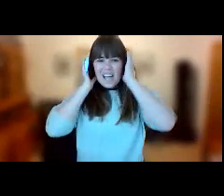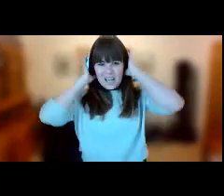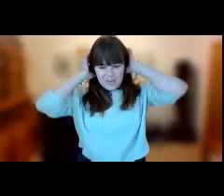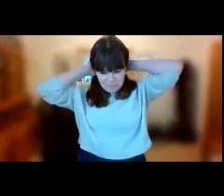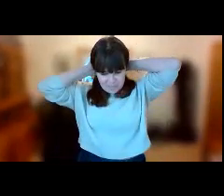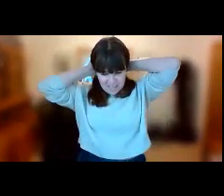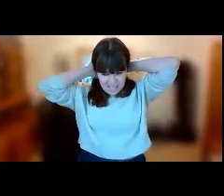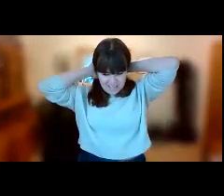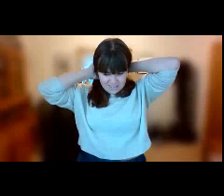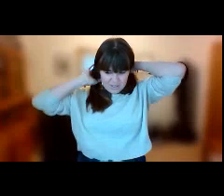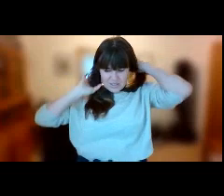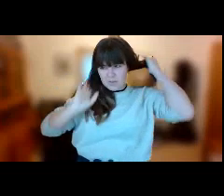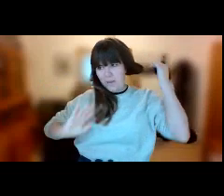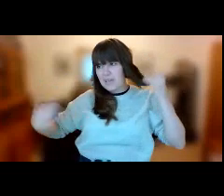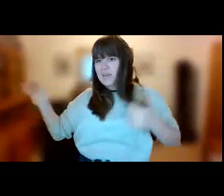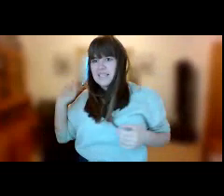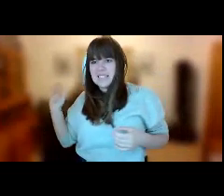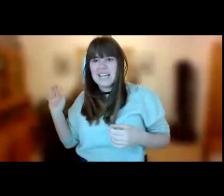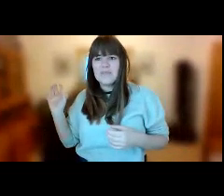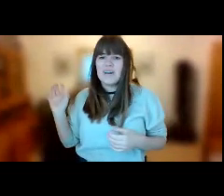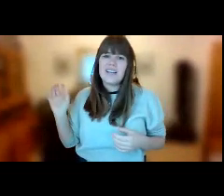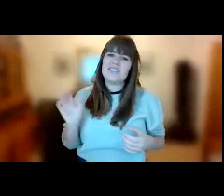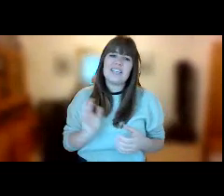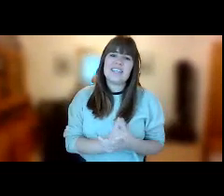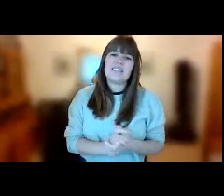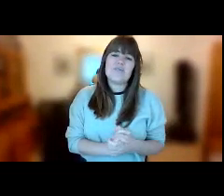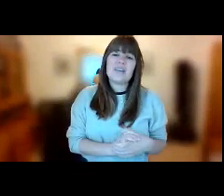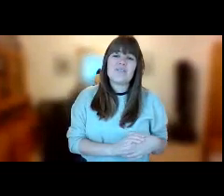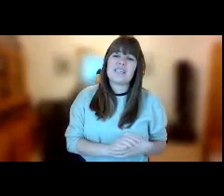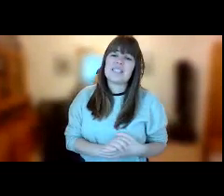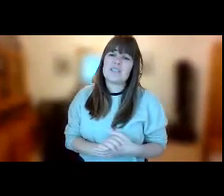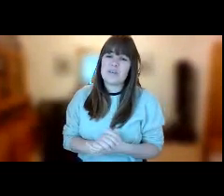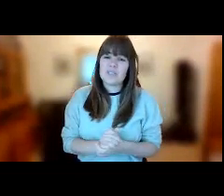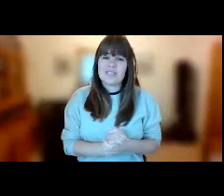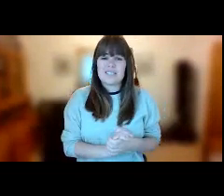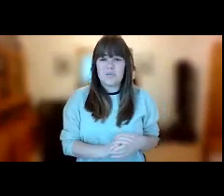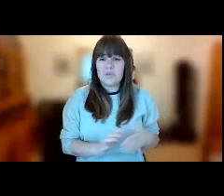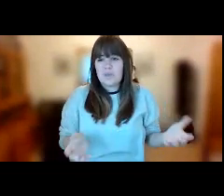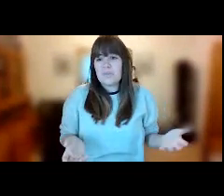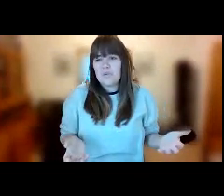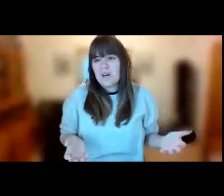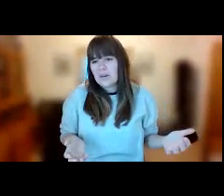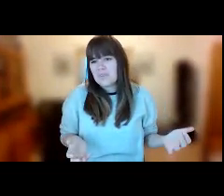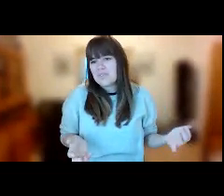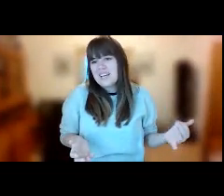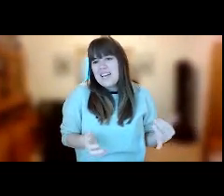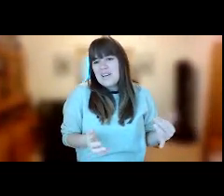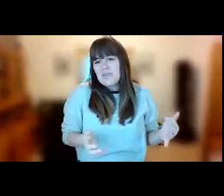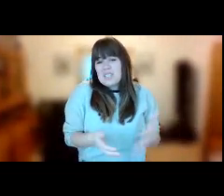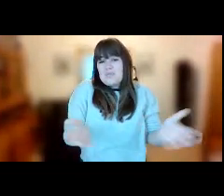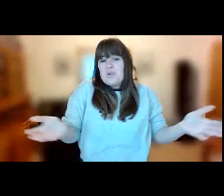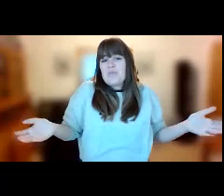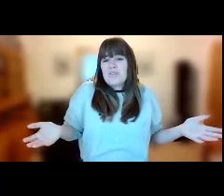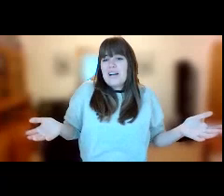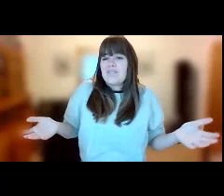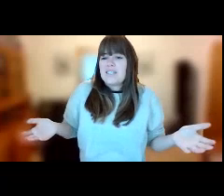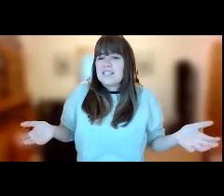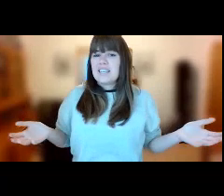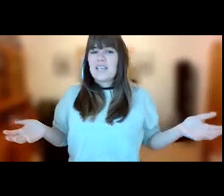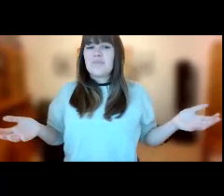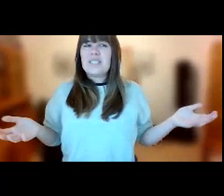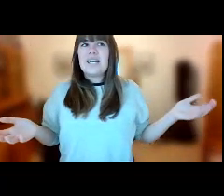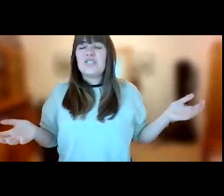make?" And it's all about being PC. But actually, the main thing is that we want to support the people we work with. We want to support everyone